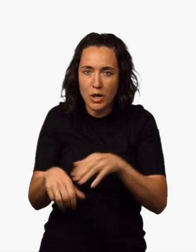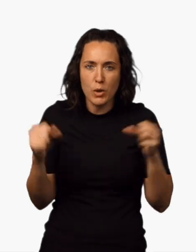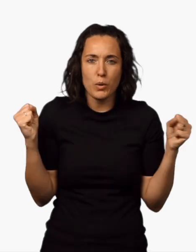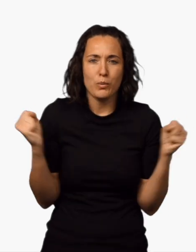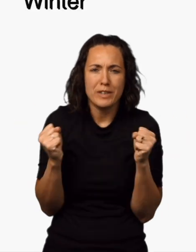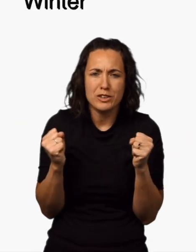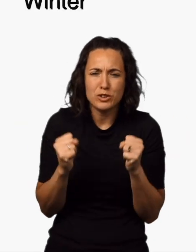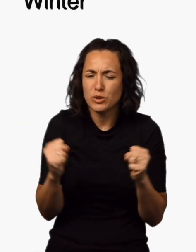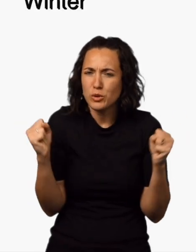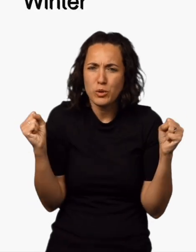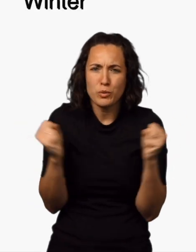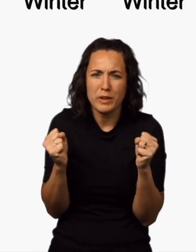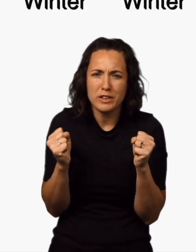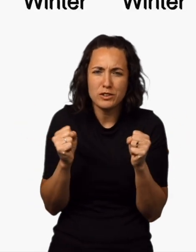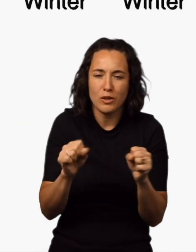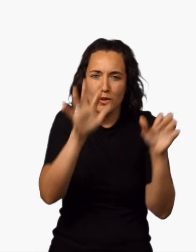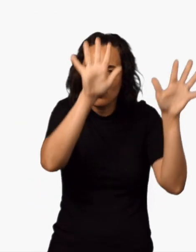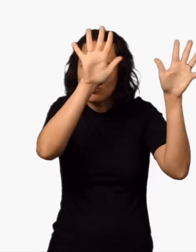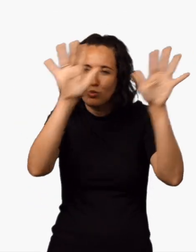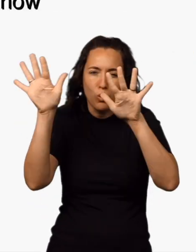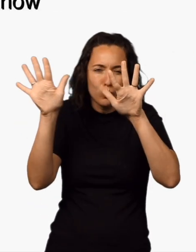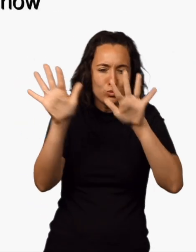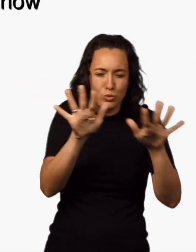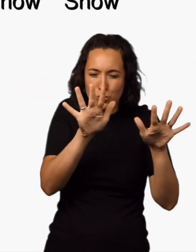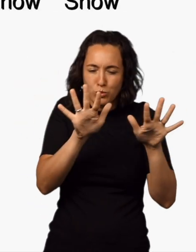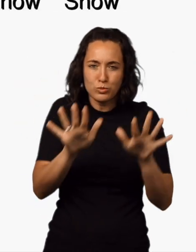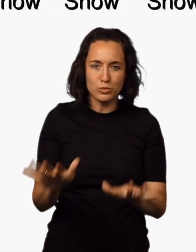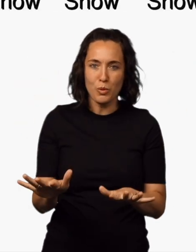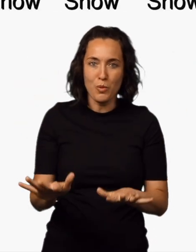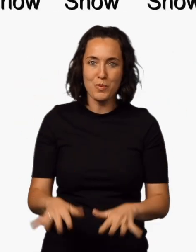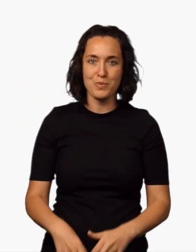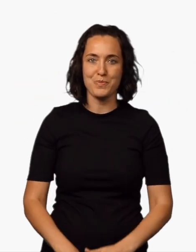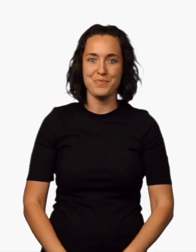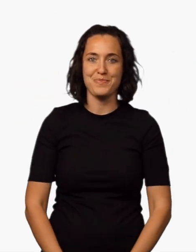glove. Winter, winter, snow, snow, snow.